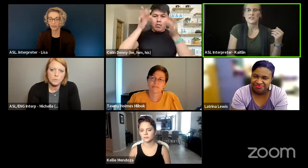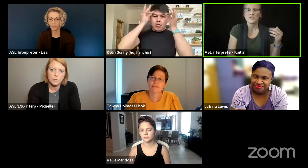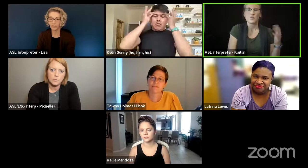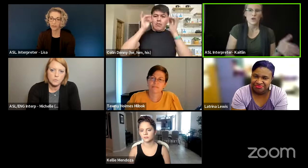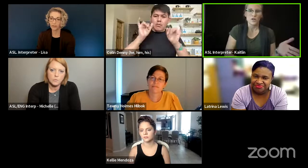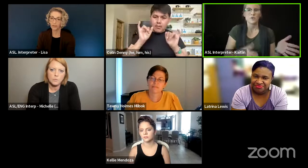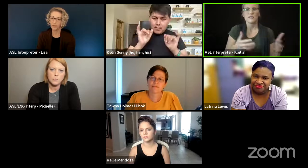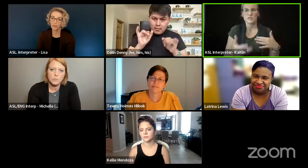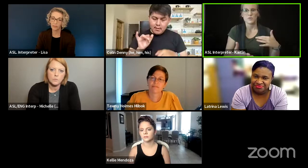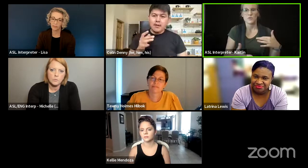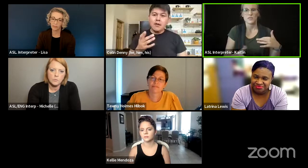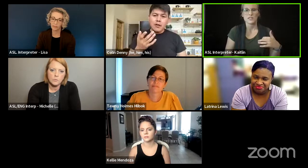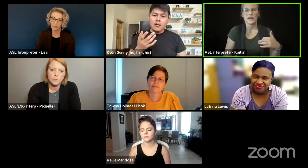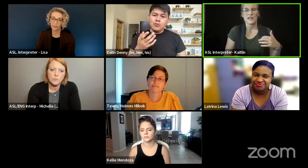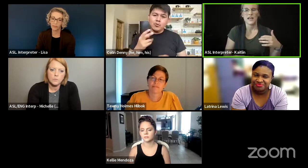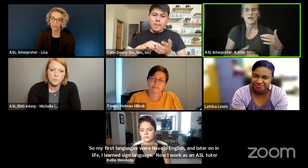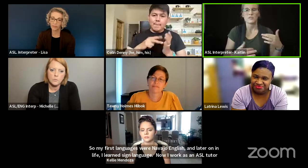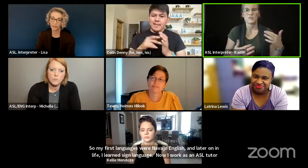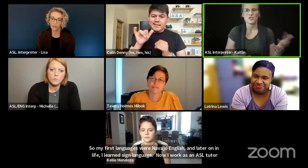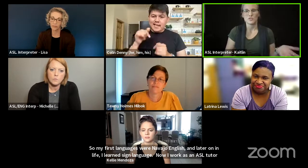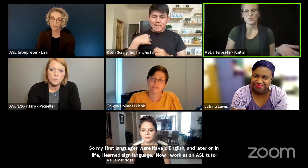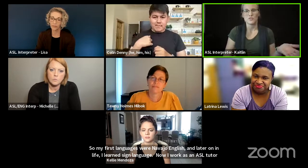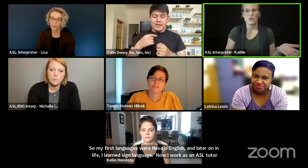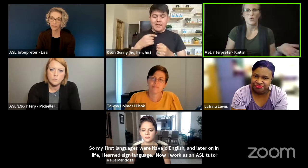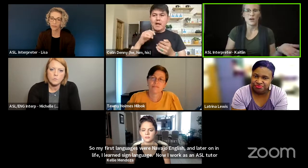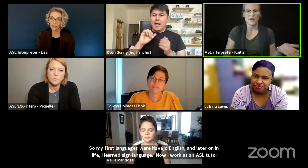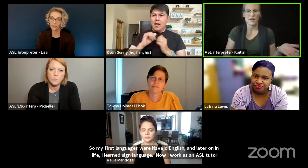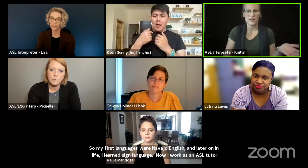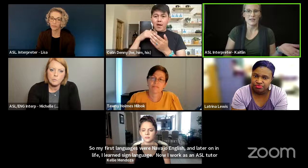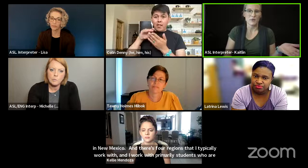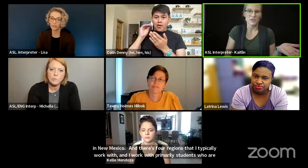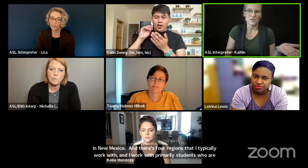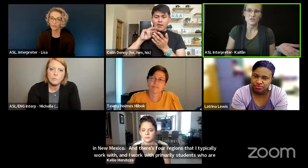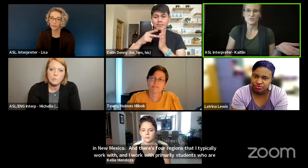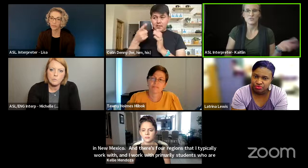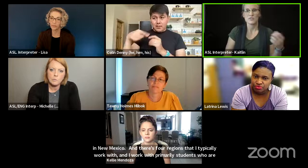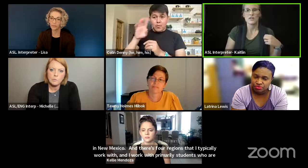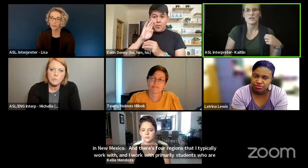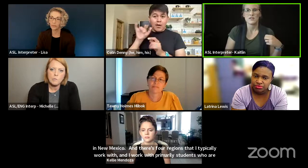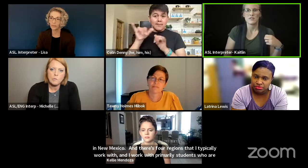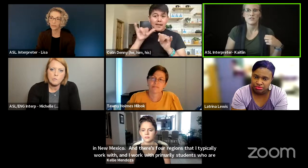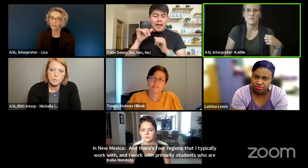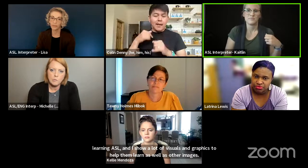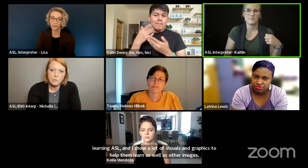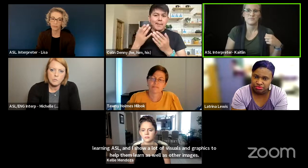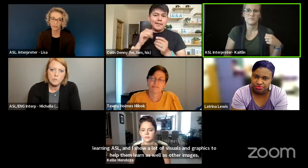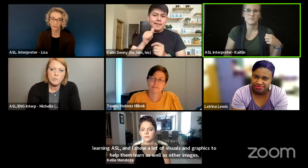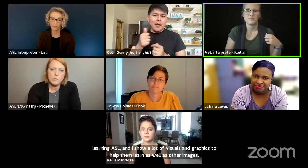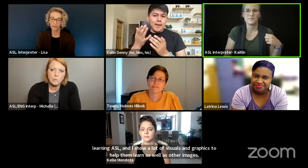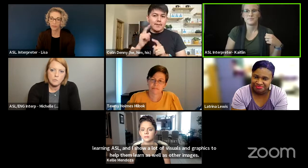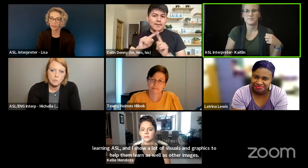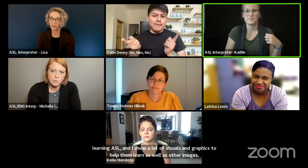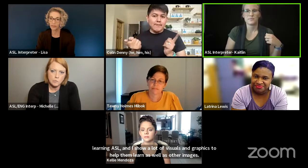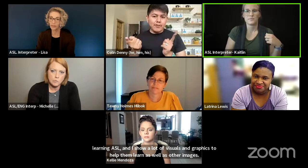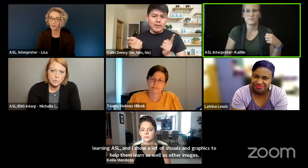Typically, it's a word with a visual and a sign, and it helps those children acquire that language.